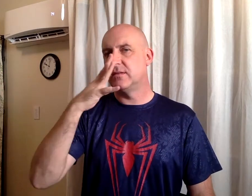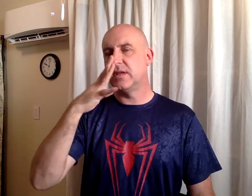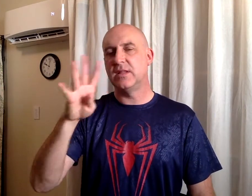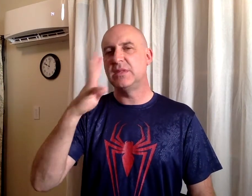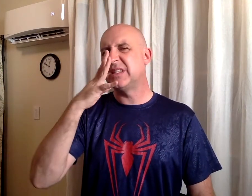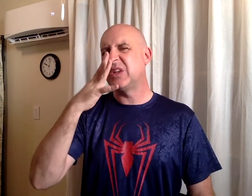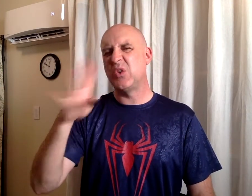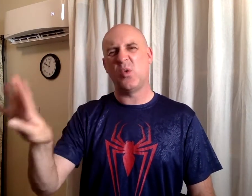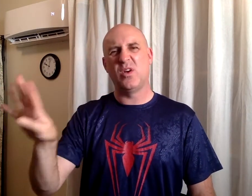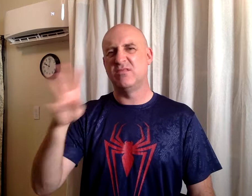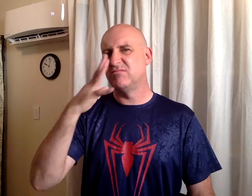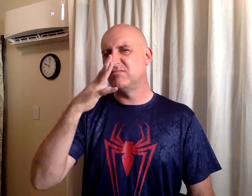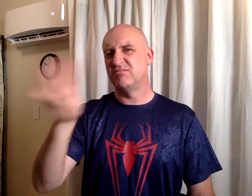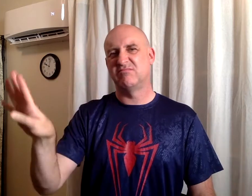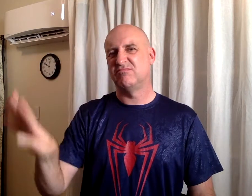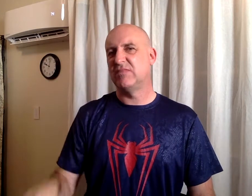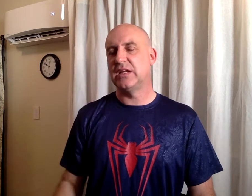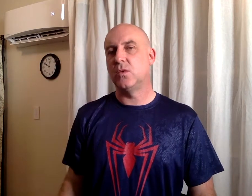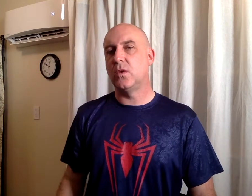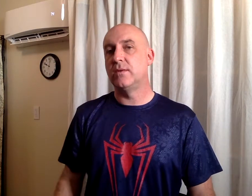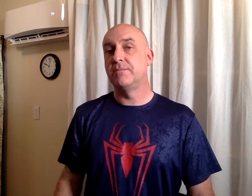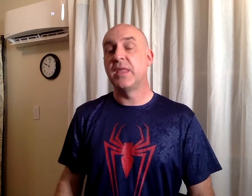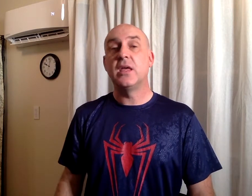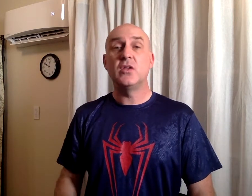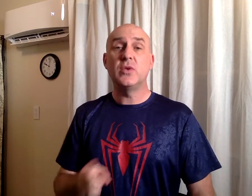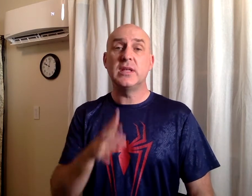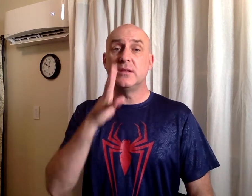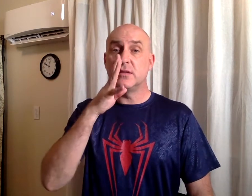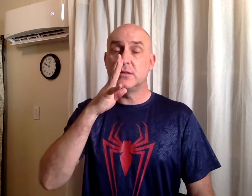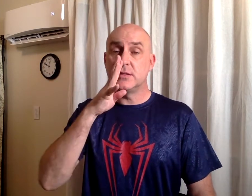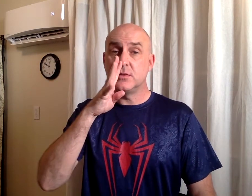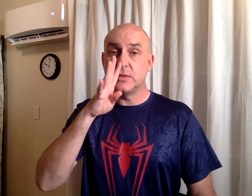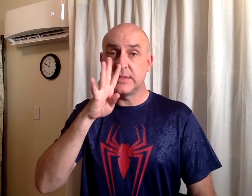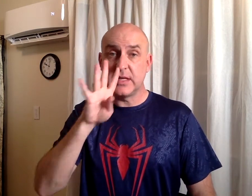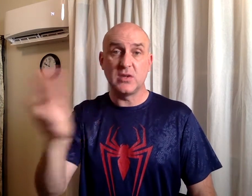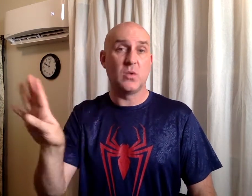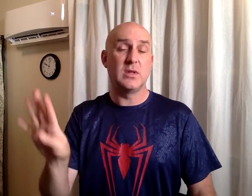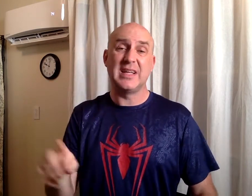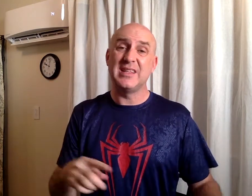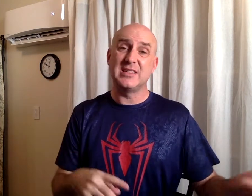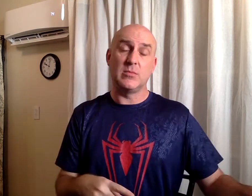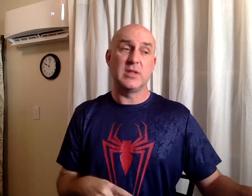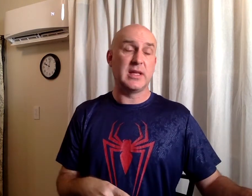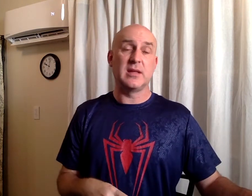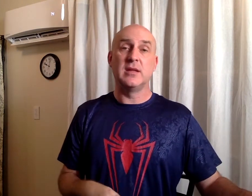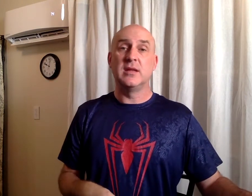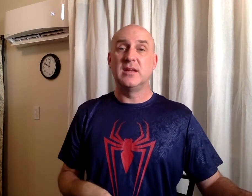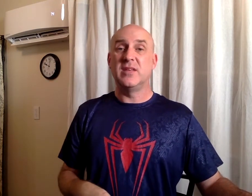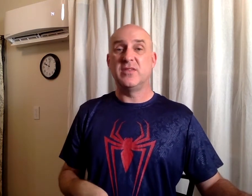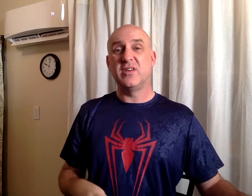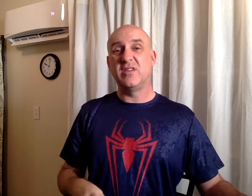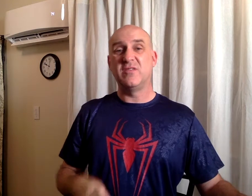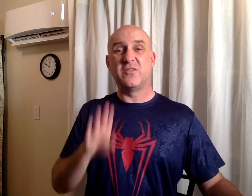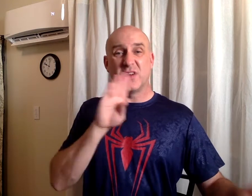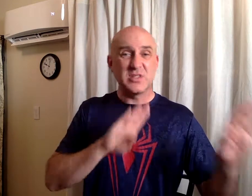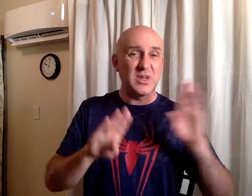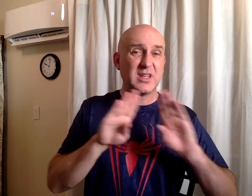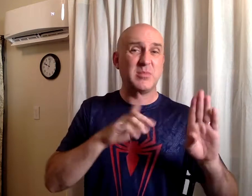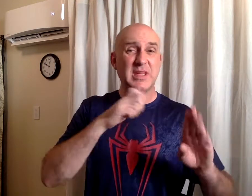Okay, that means ignore. Ignore. You can use the sign ignore telling someone, like, if they're frustrated because